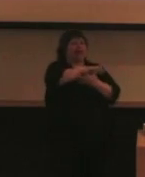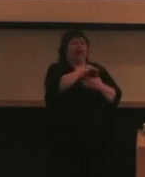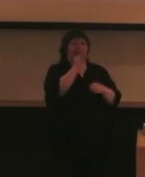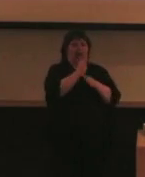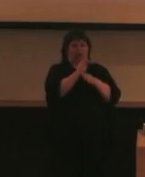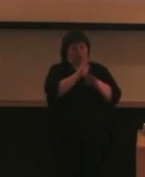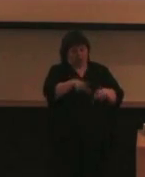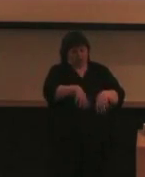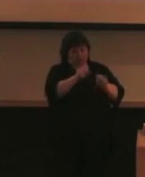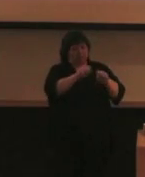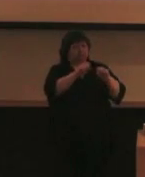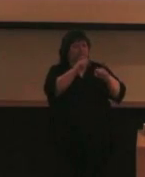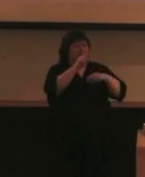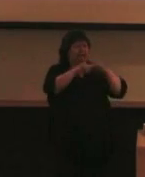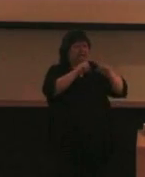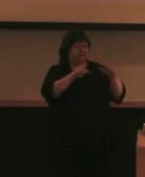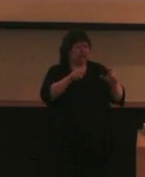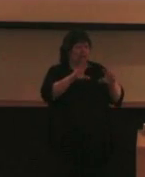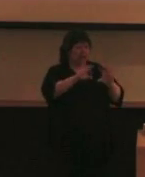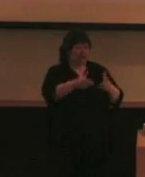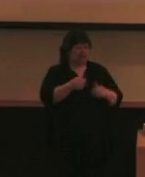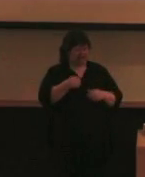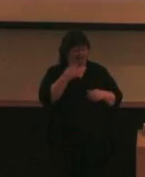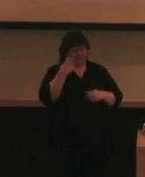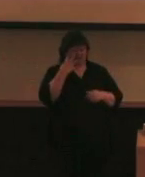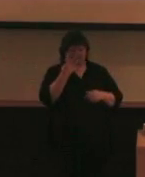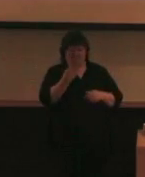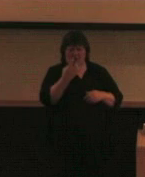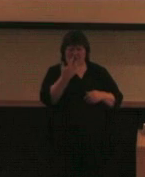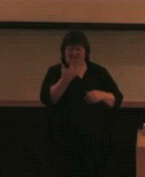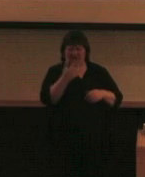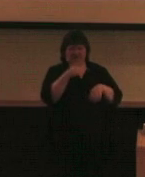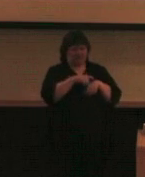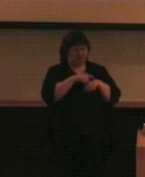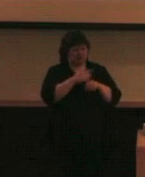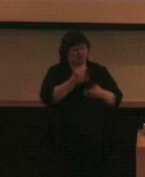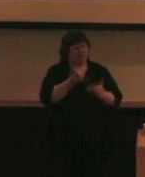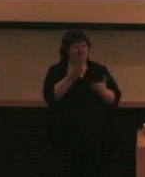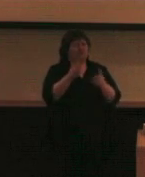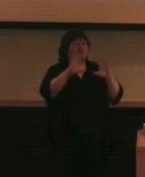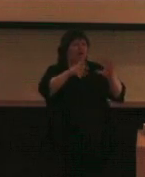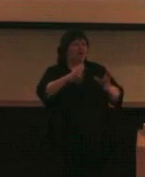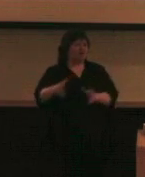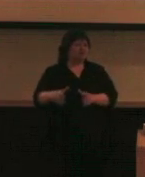language, you can do it. I believe it's 4 or 5 times during the year that they do this.